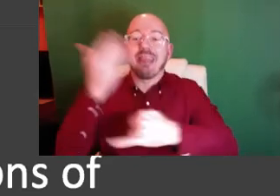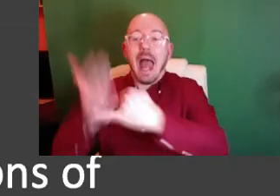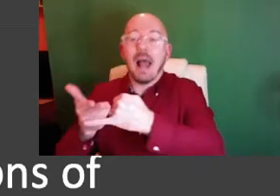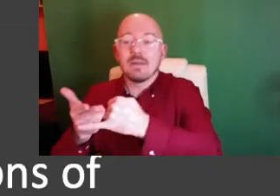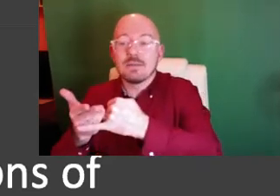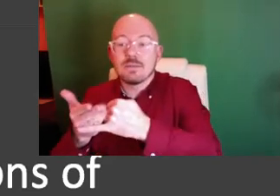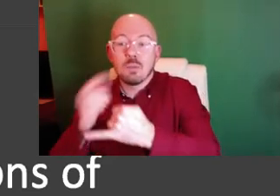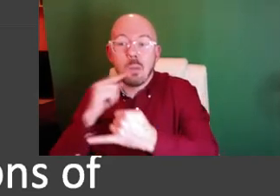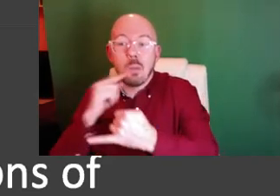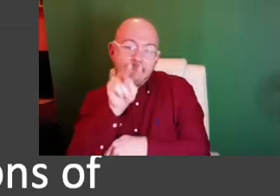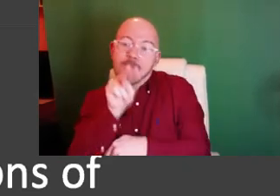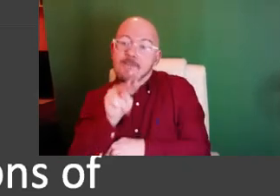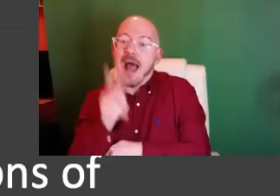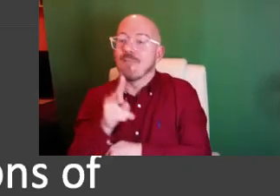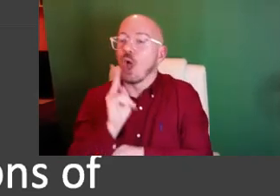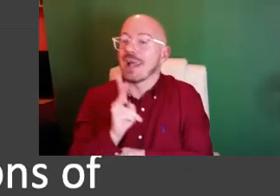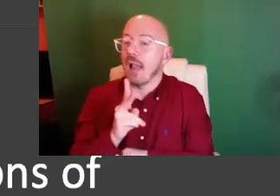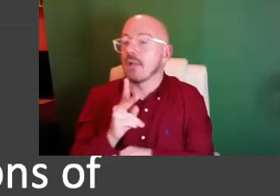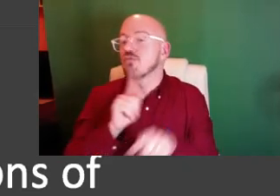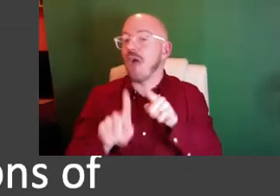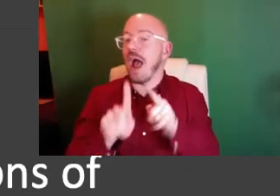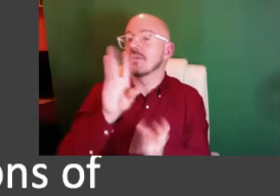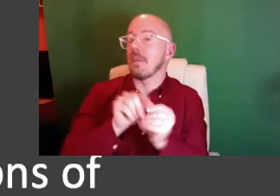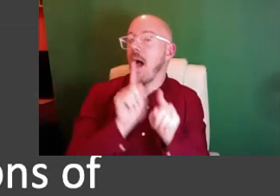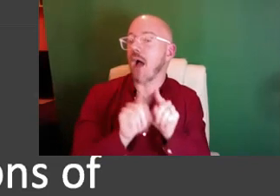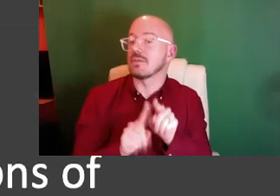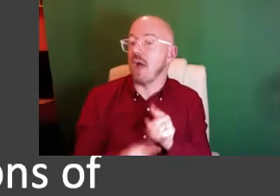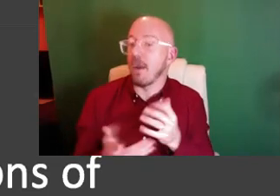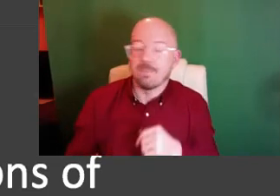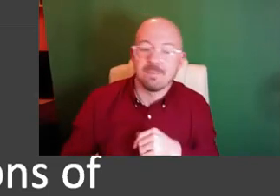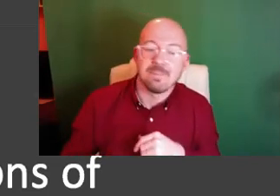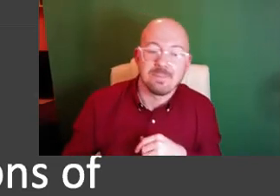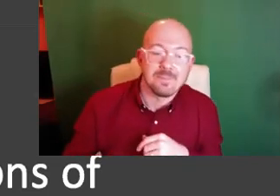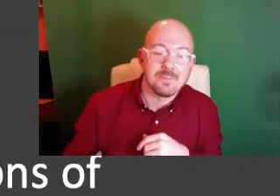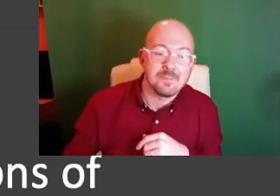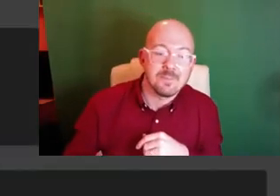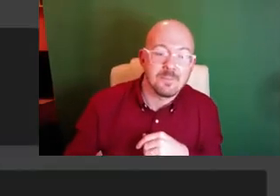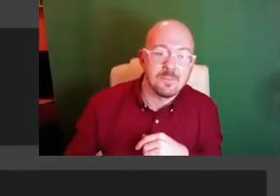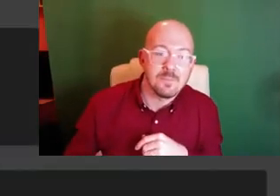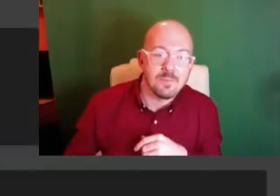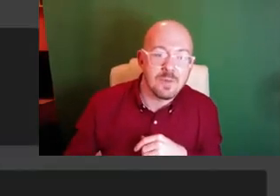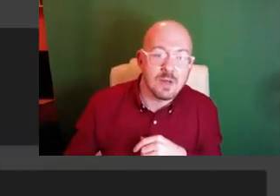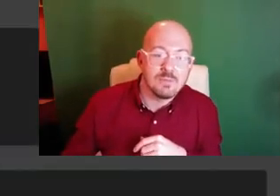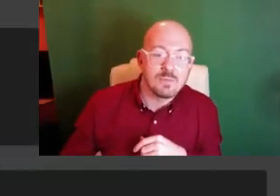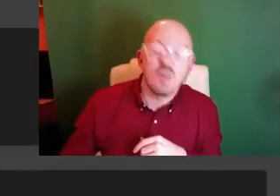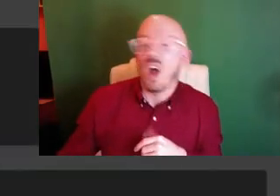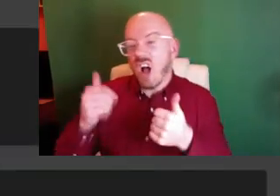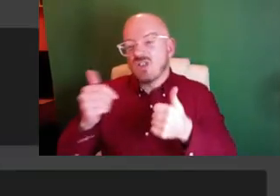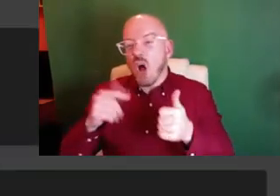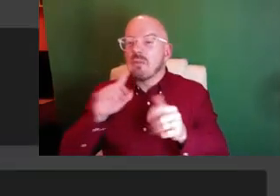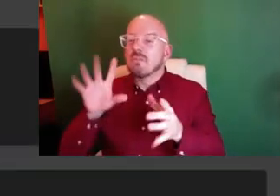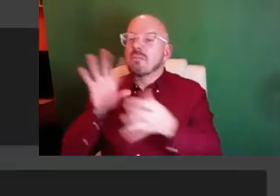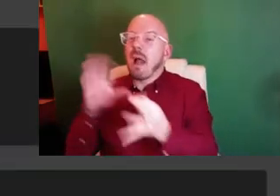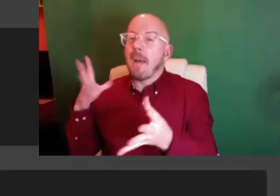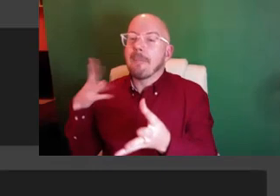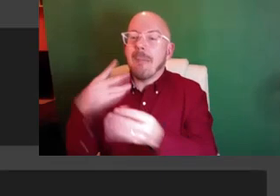So our presentation today will seek to answer these questions, so we'll revisit these questions at the end of the presentation once we've given you